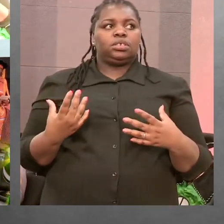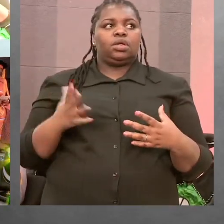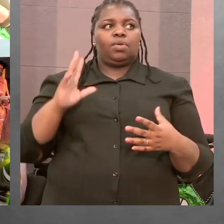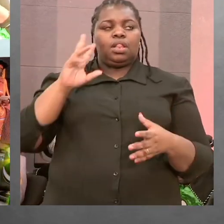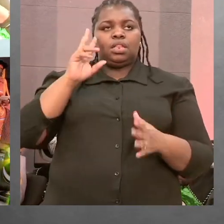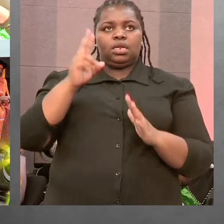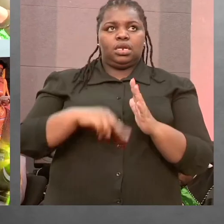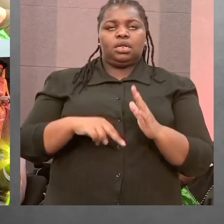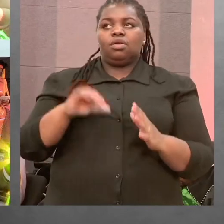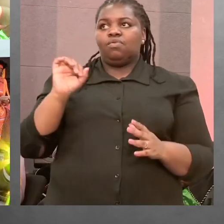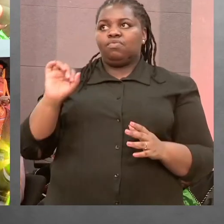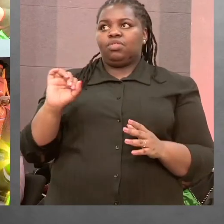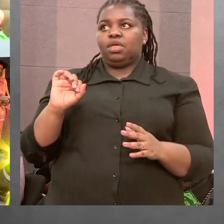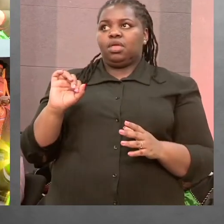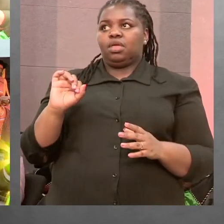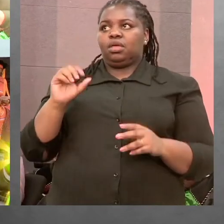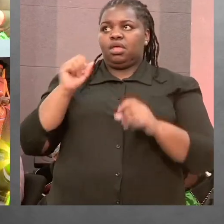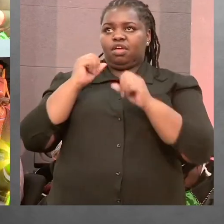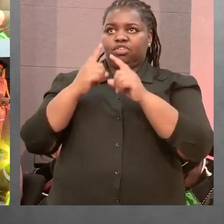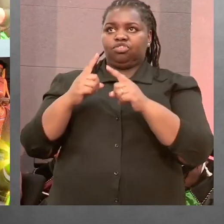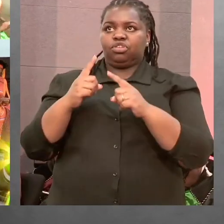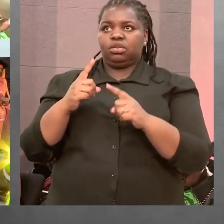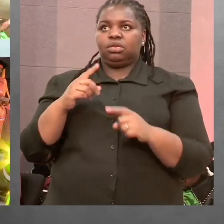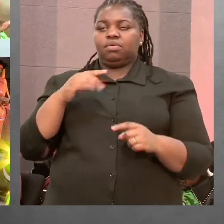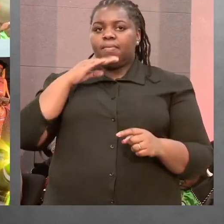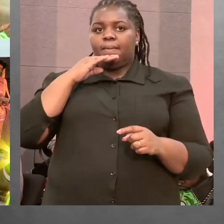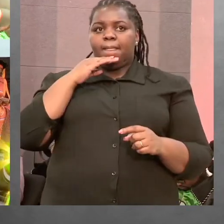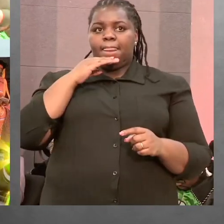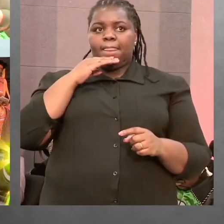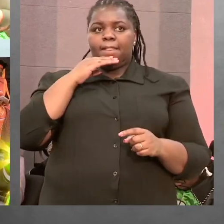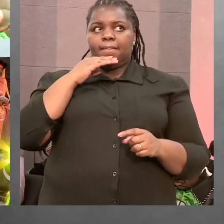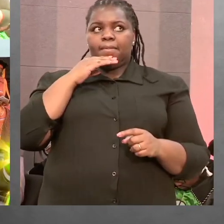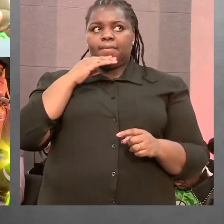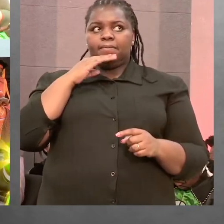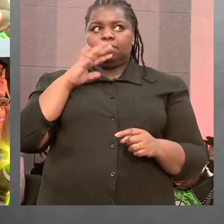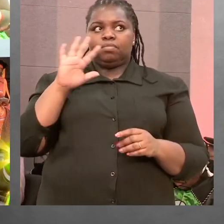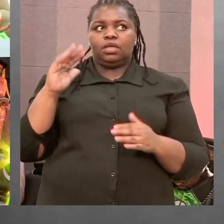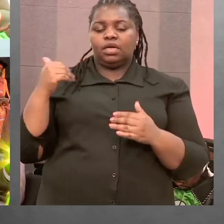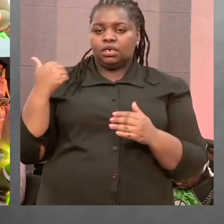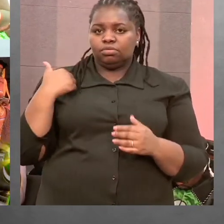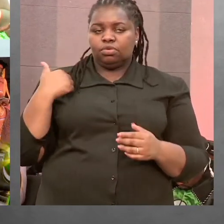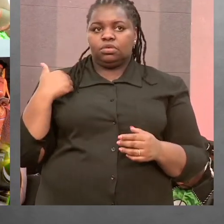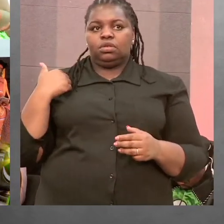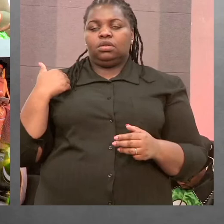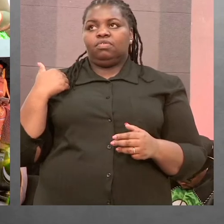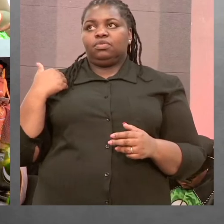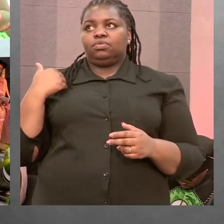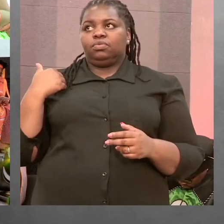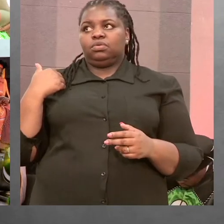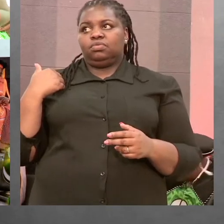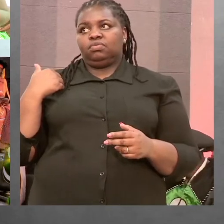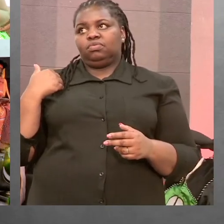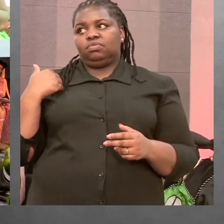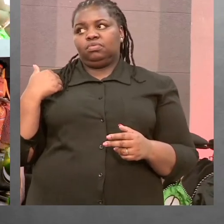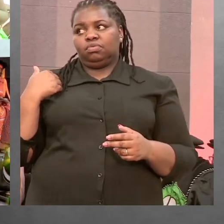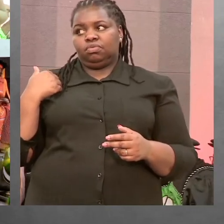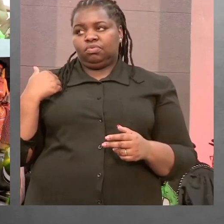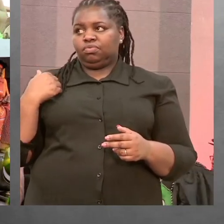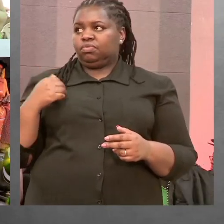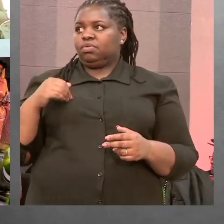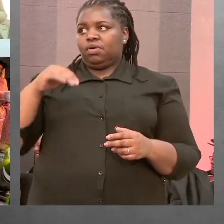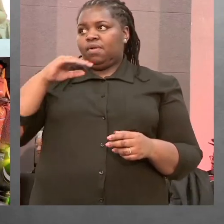the institution towards its vision of being an impactful, responsible, that is responsive and